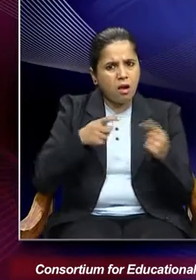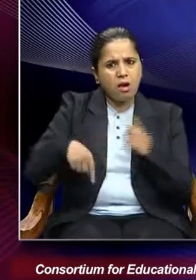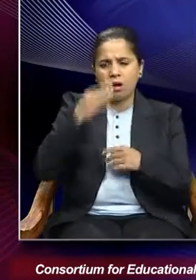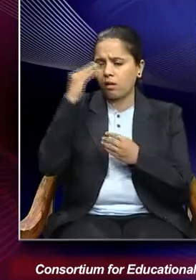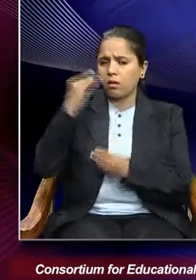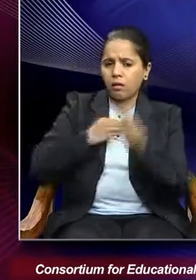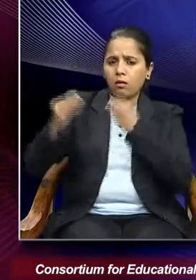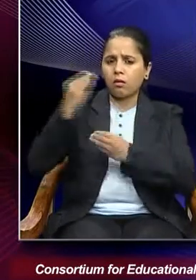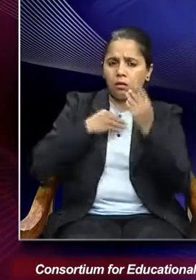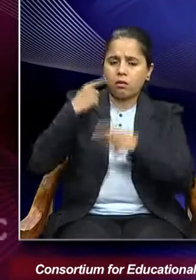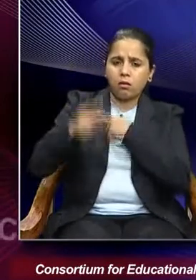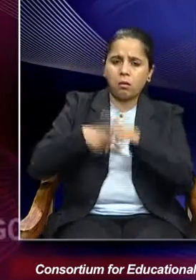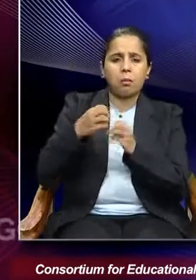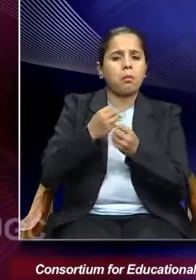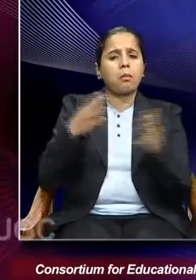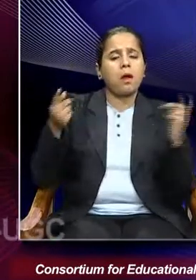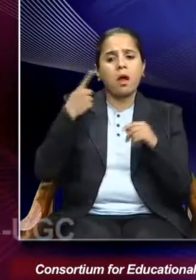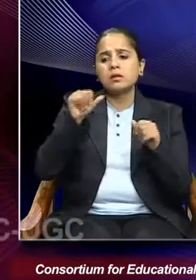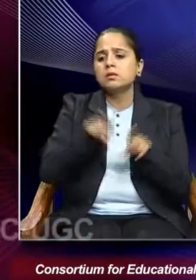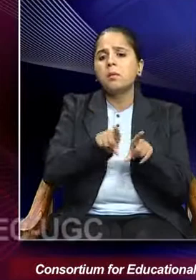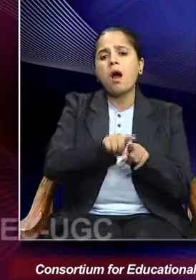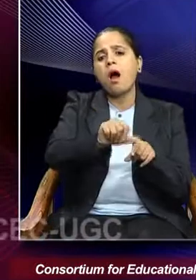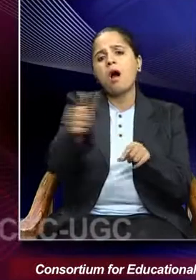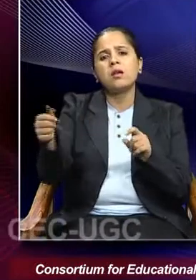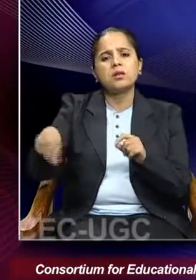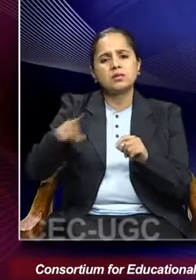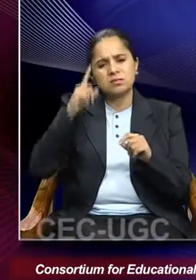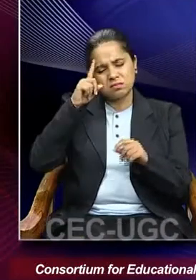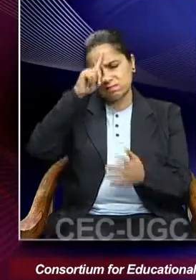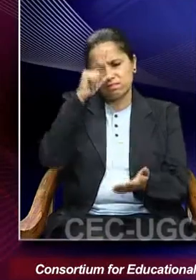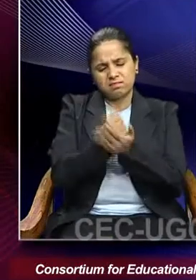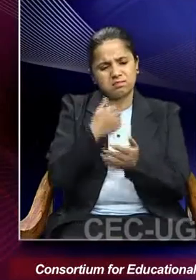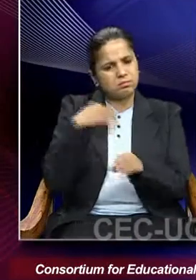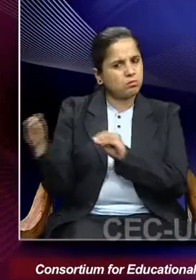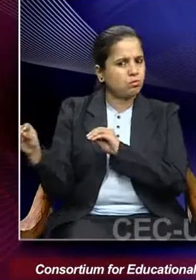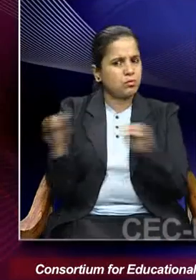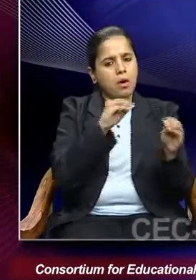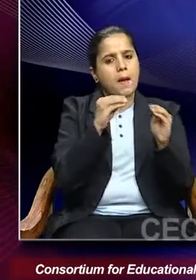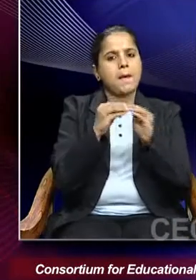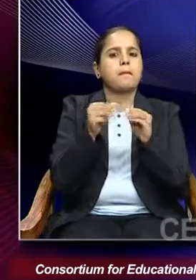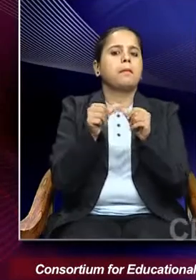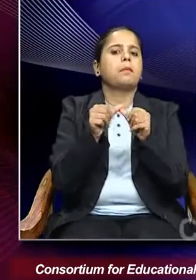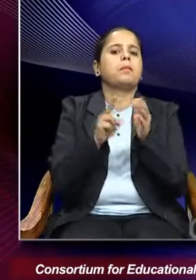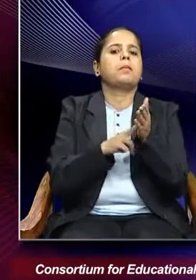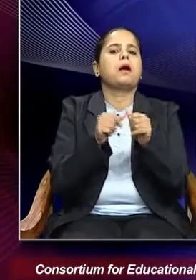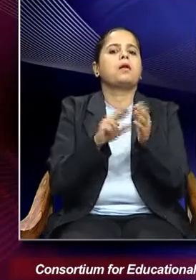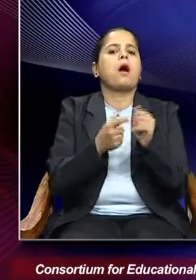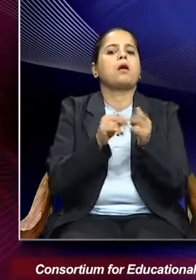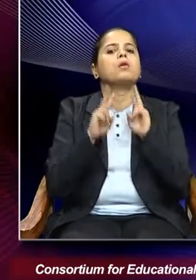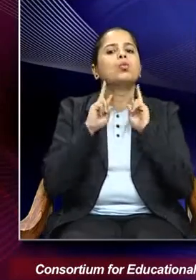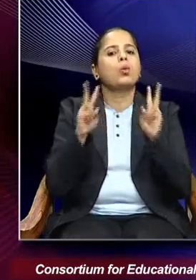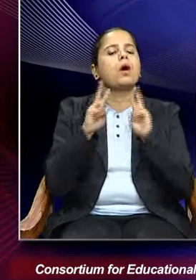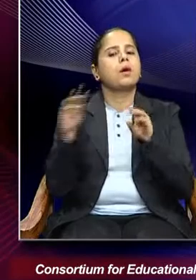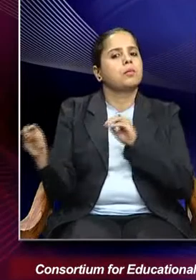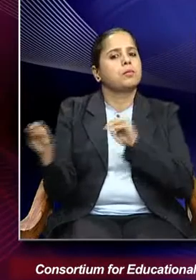like so many other widows decided to move to Banaras which was the